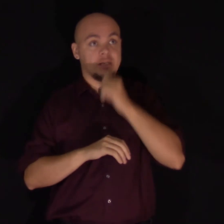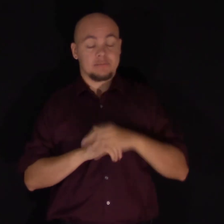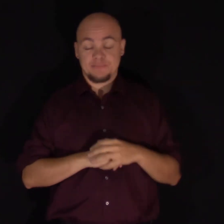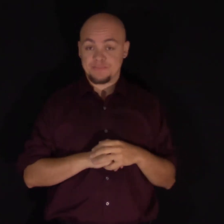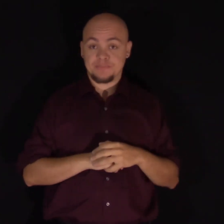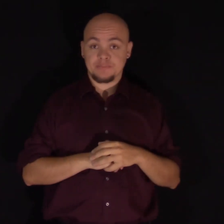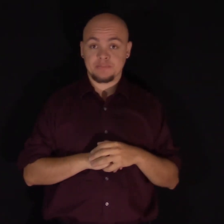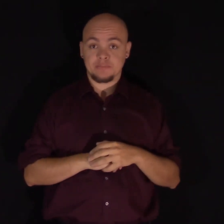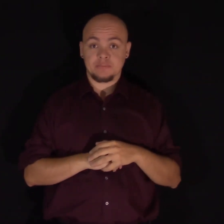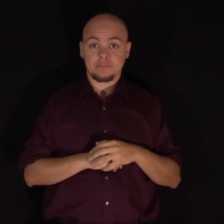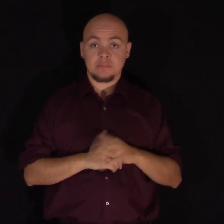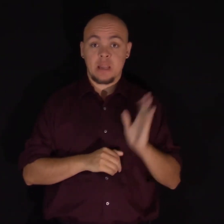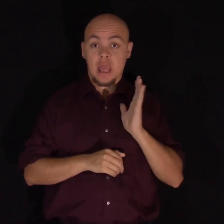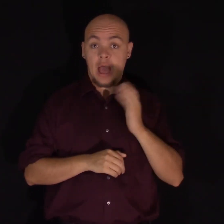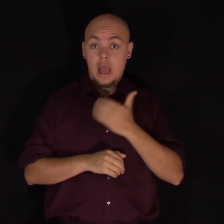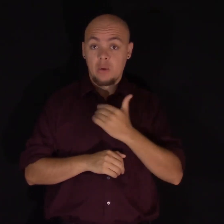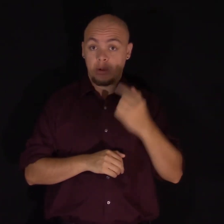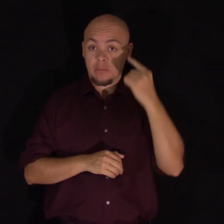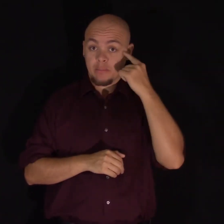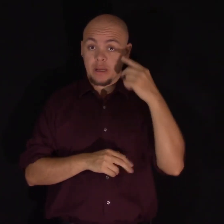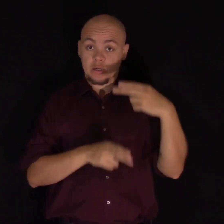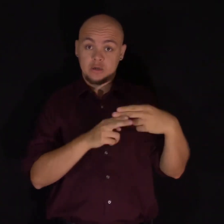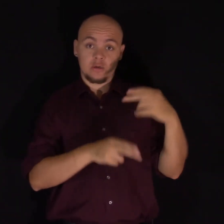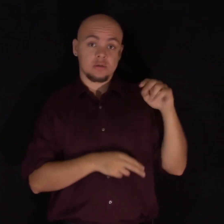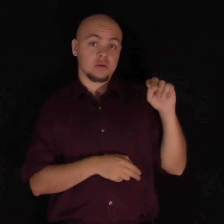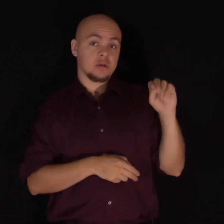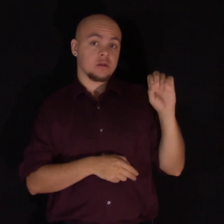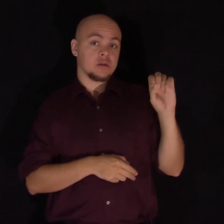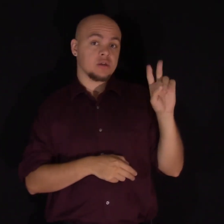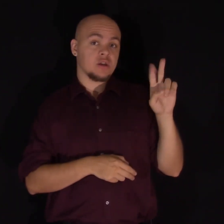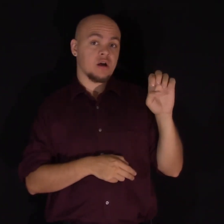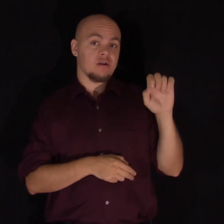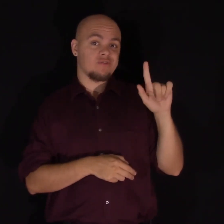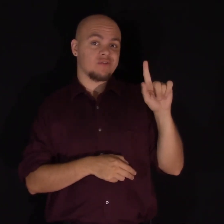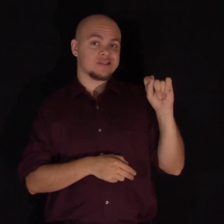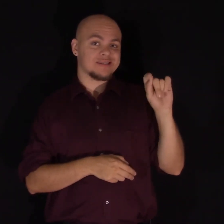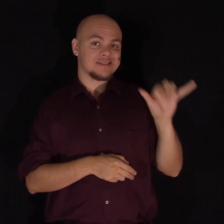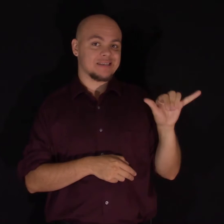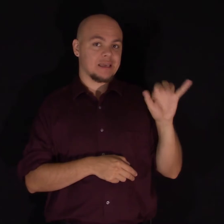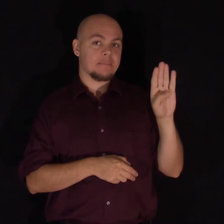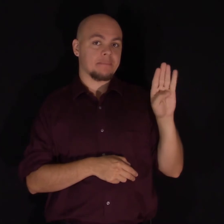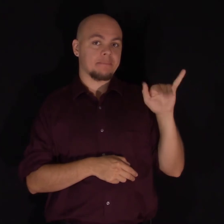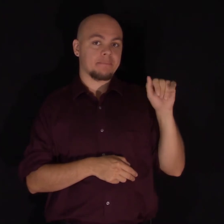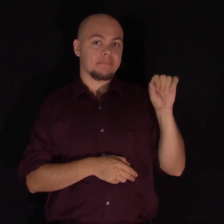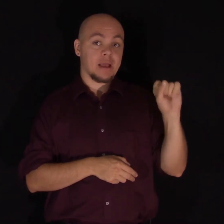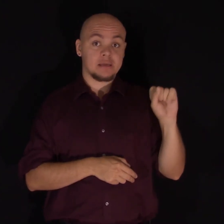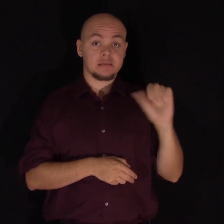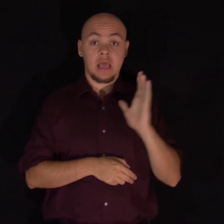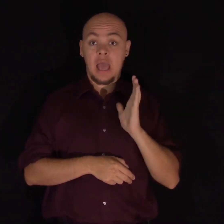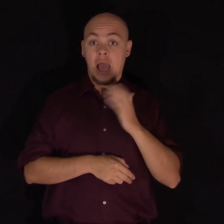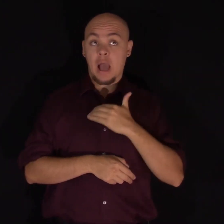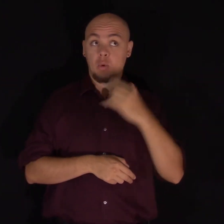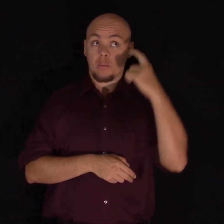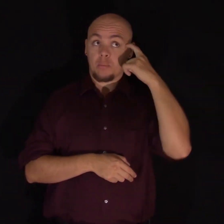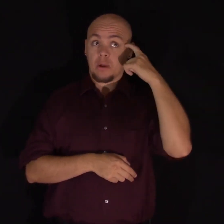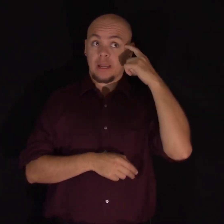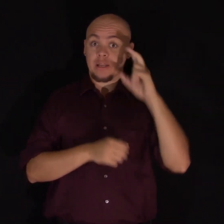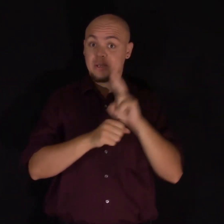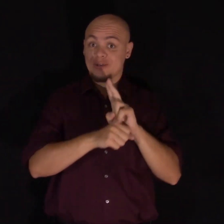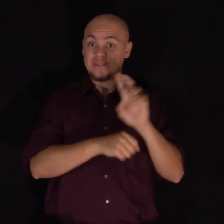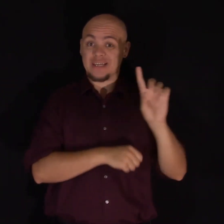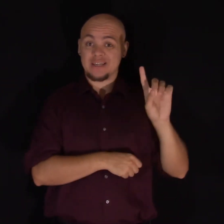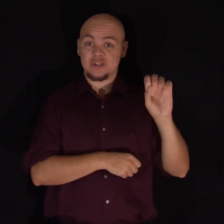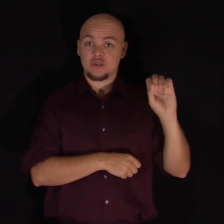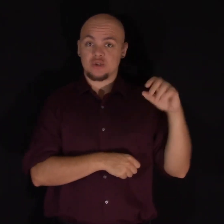a mechanism in our mind called the novelty bias, by which our mind rewards us with a hit of dopamine, one of those wonderful